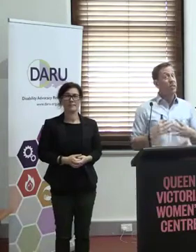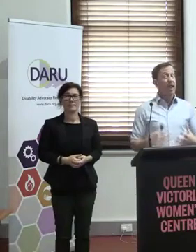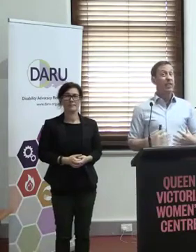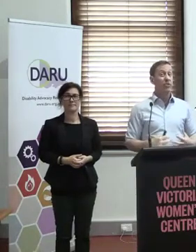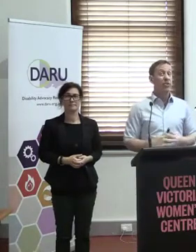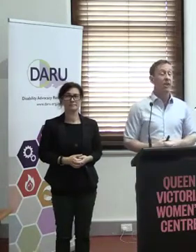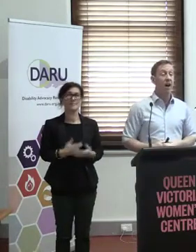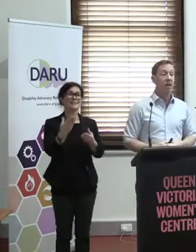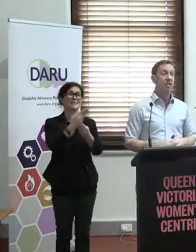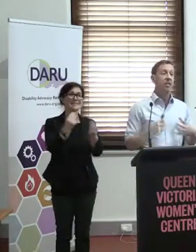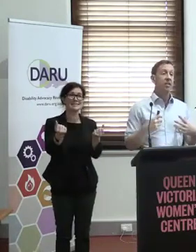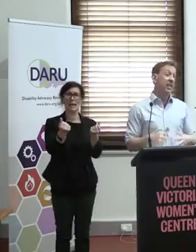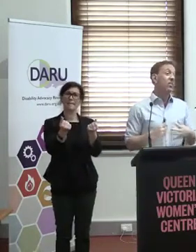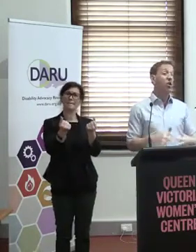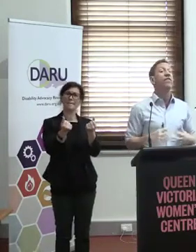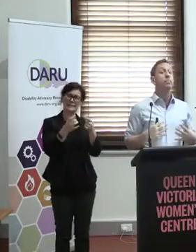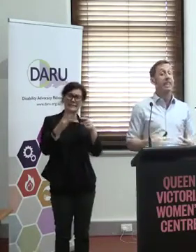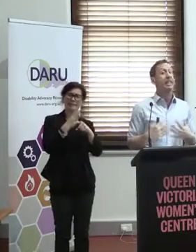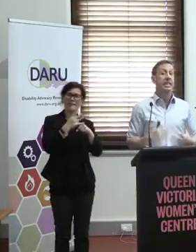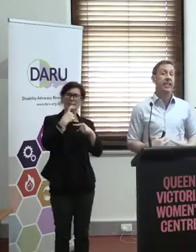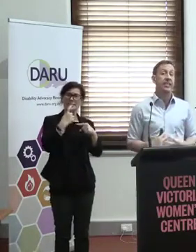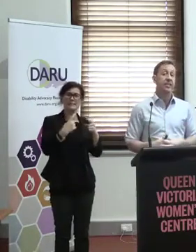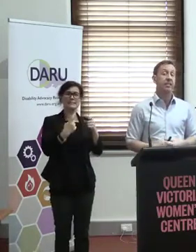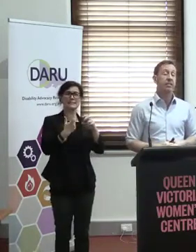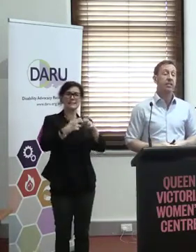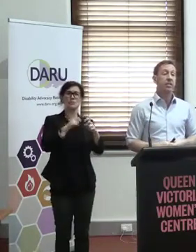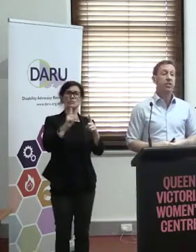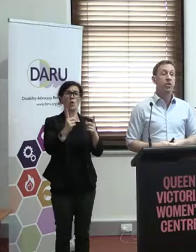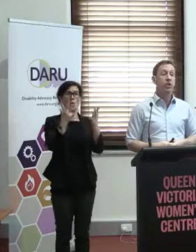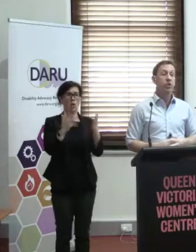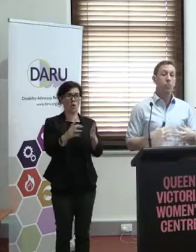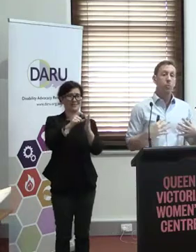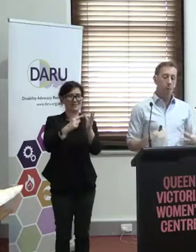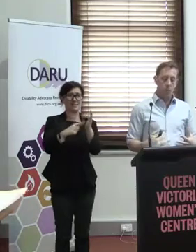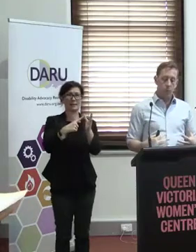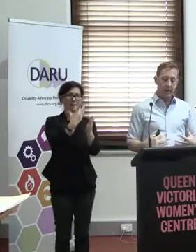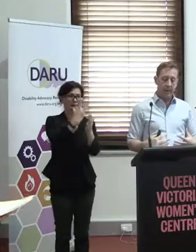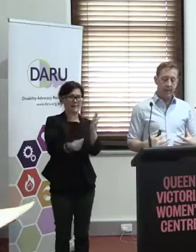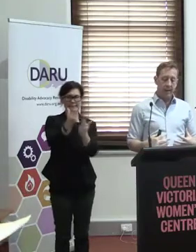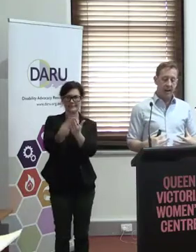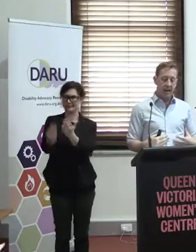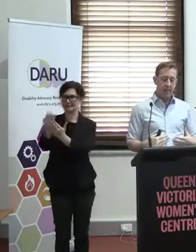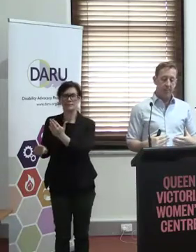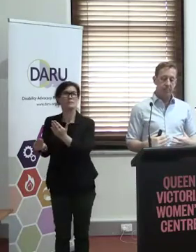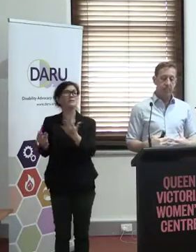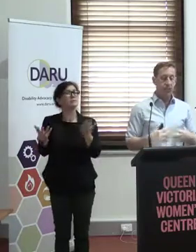Some of those key issues are, there's a lot of missing data. So what